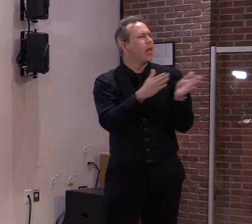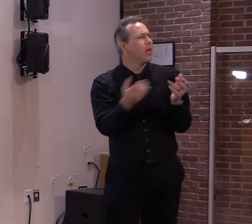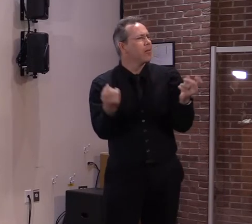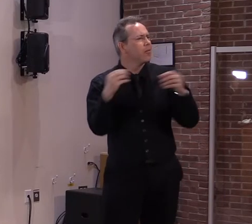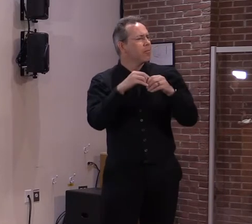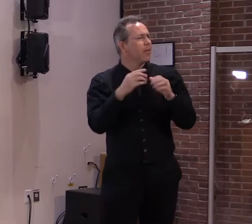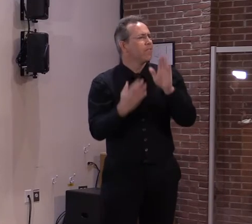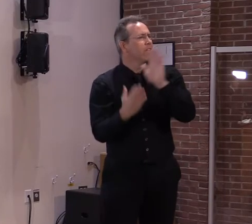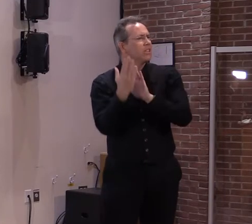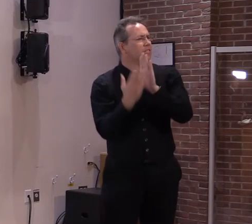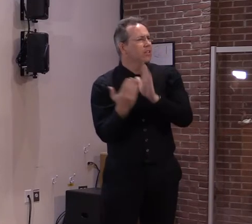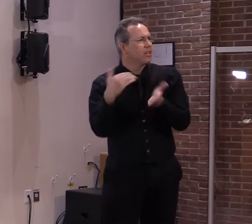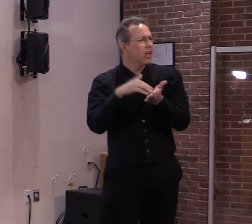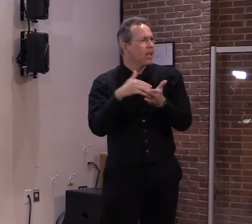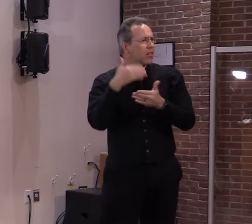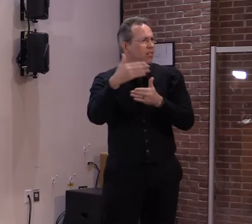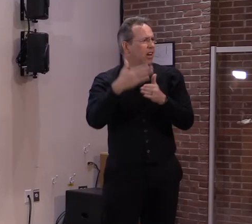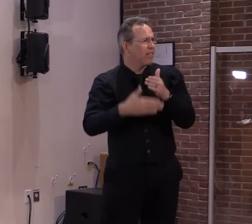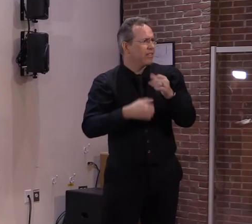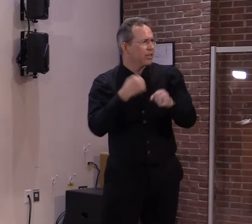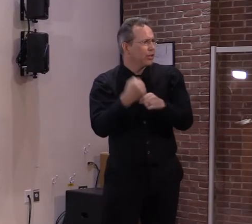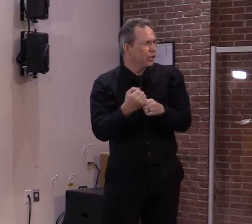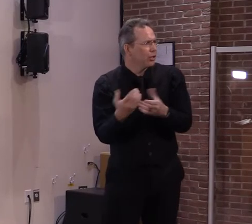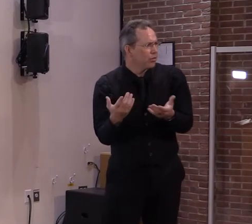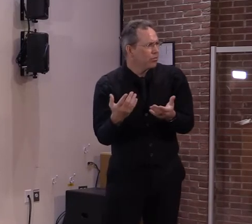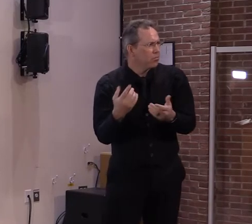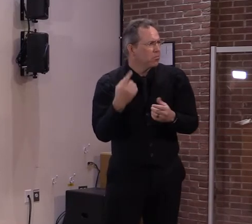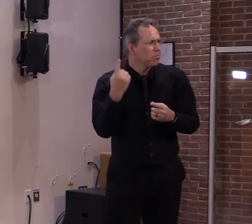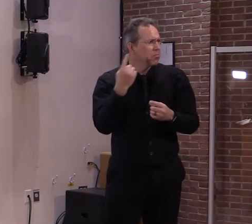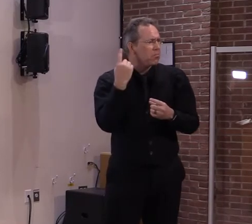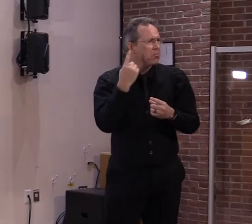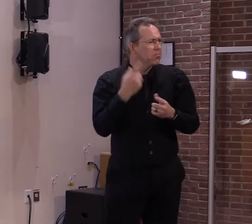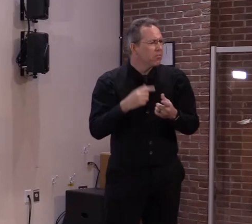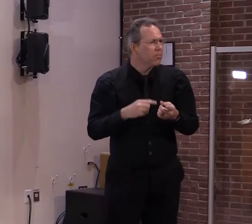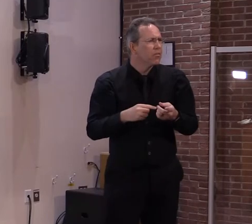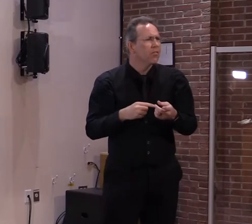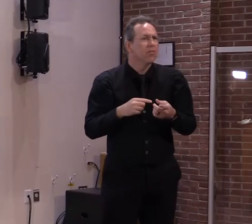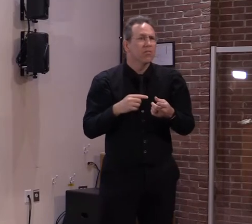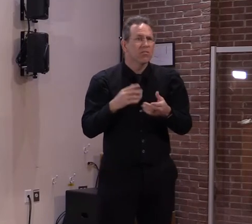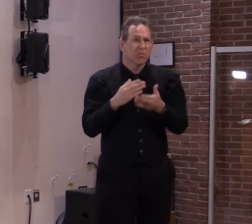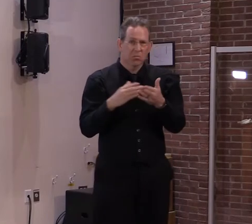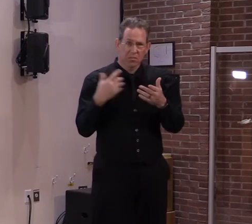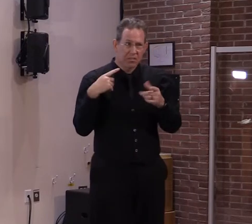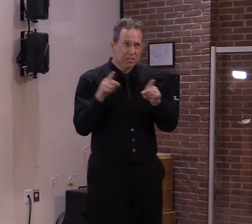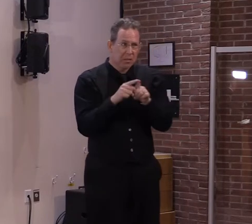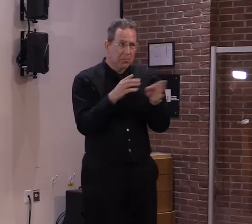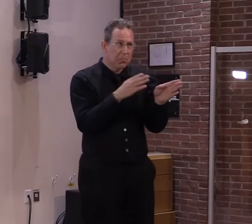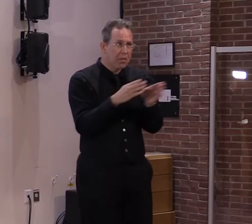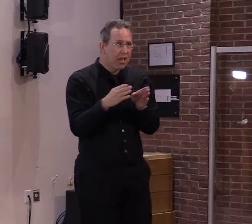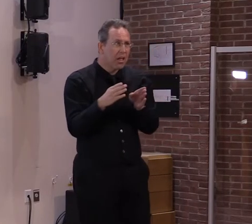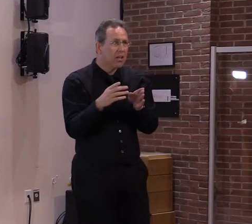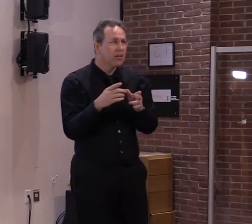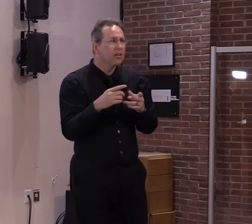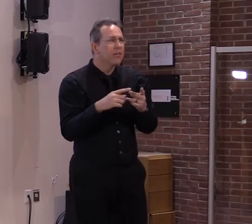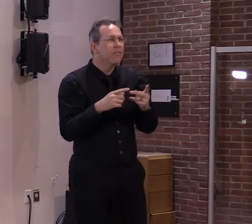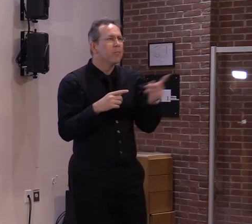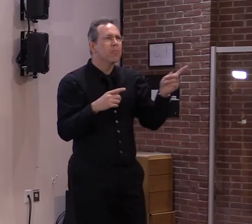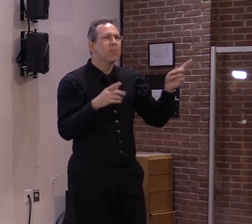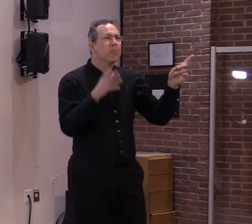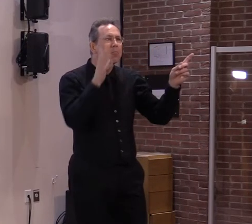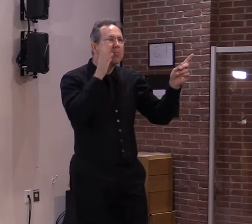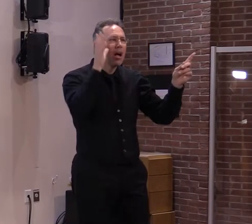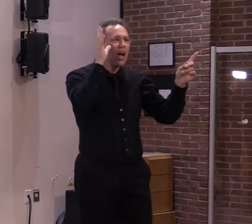to be absolutely unanimous. All the way from a parent to a student to a teacher, whatever,